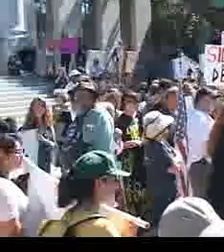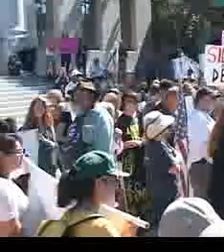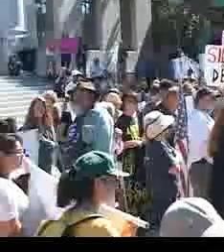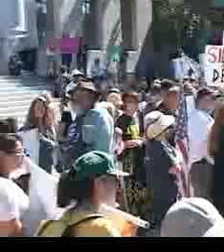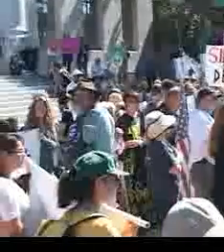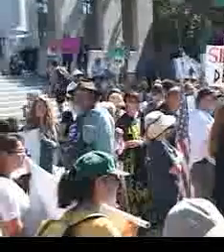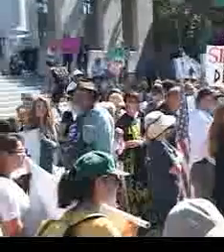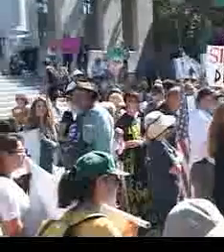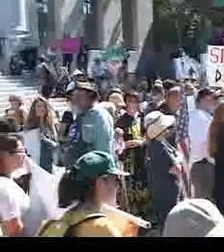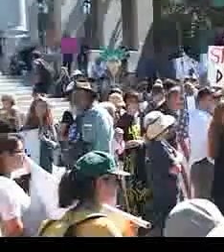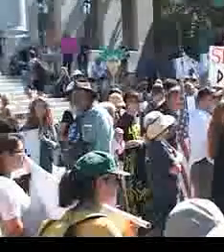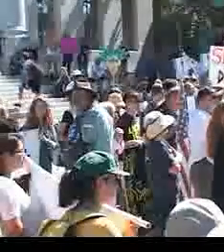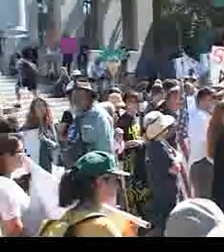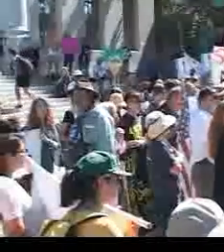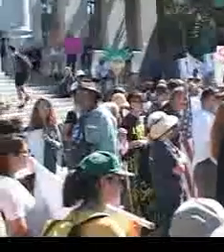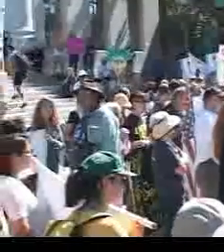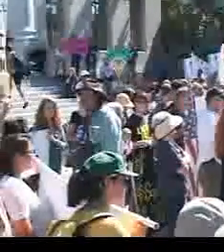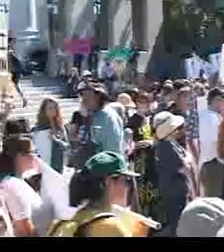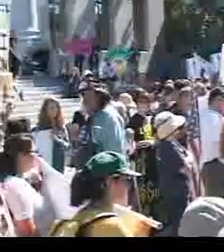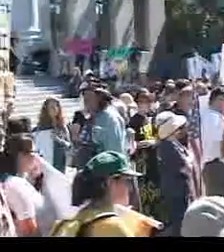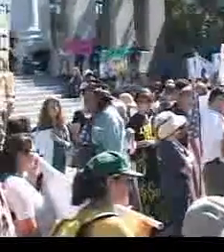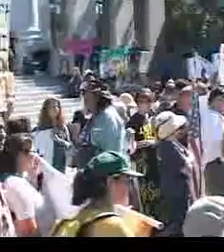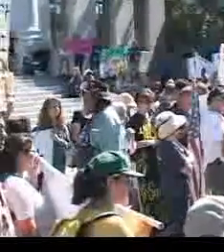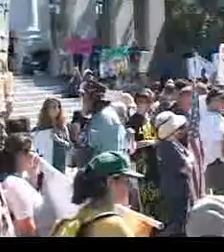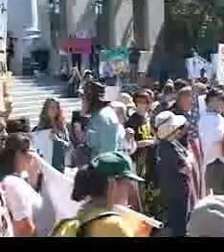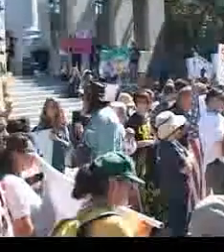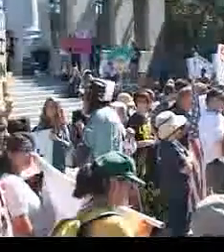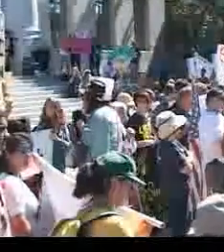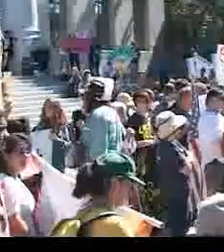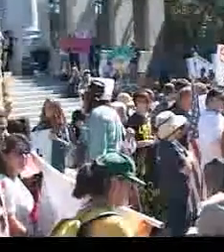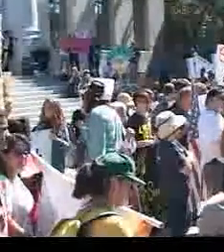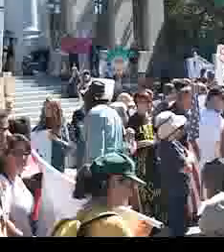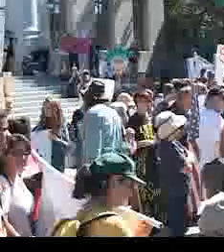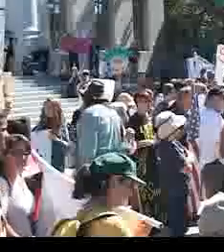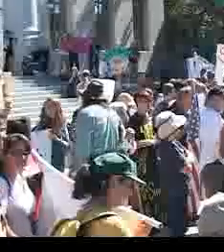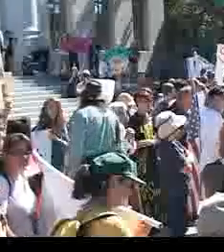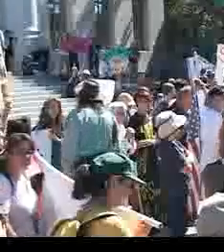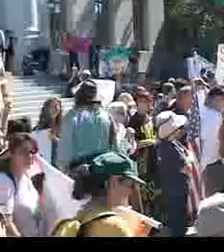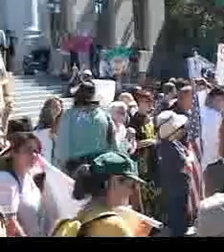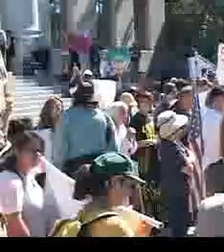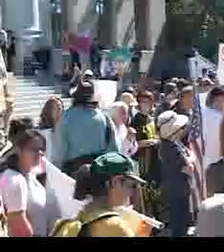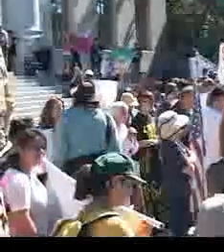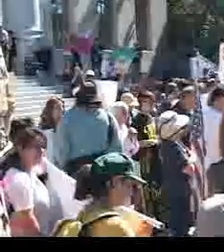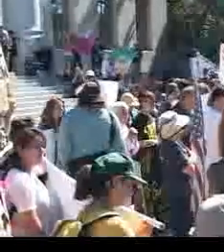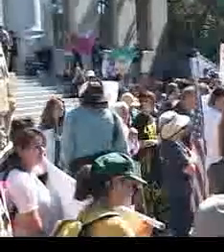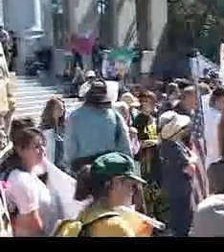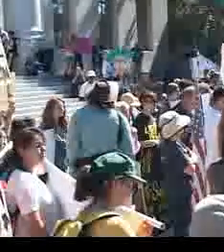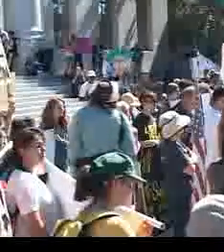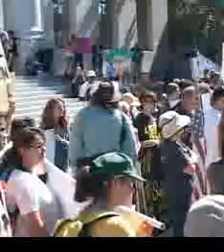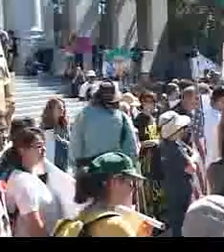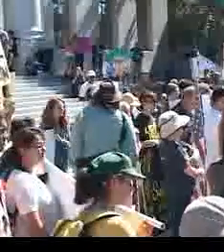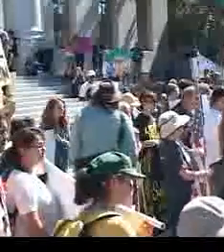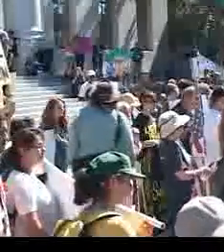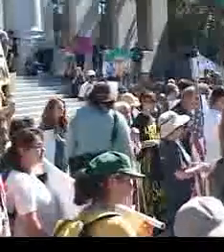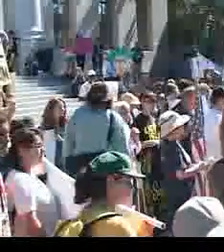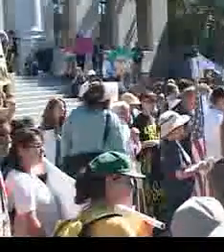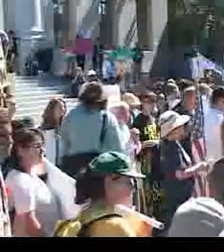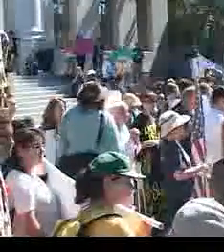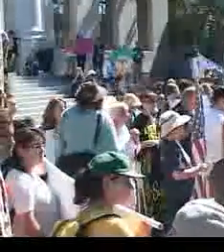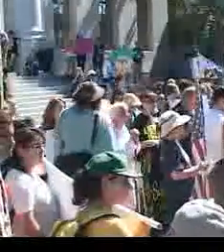didn't he make some public statement to that effect? And the answer we received from a well-meaning liberal was the following. He